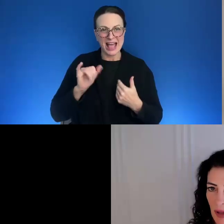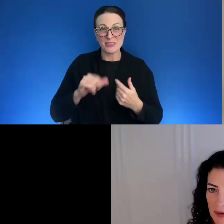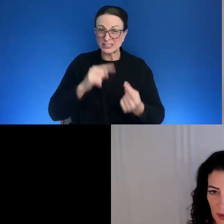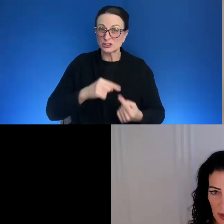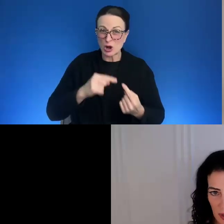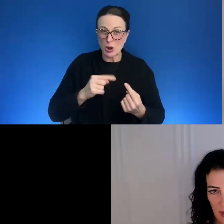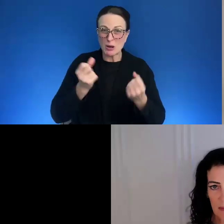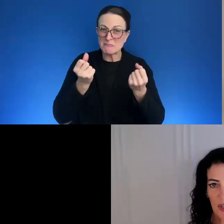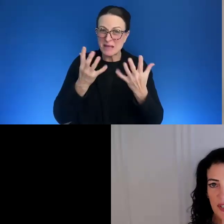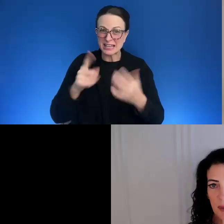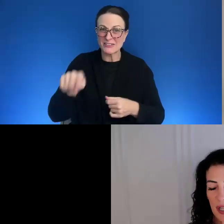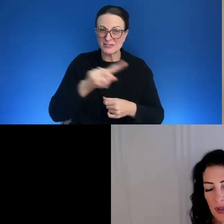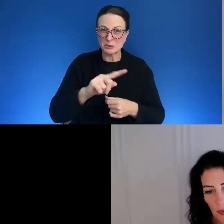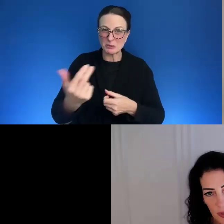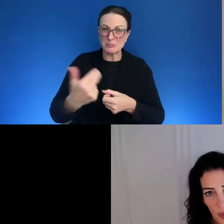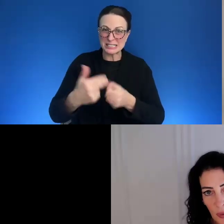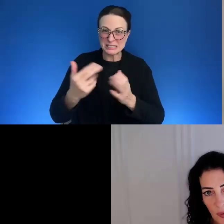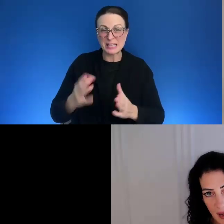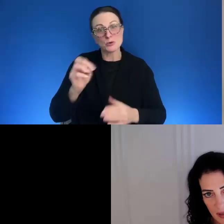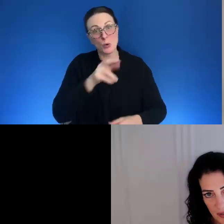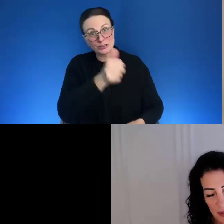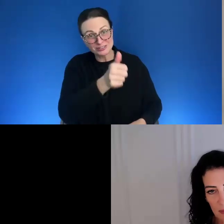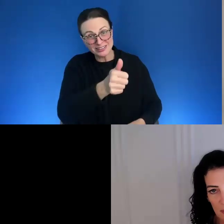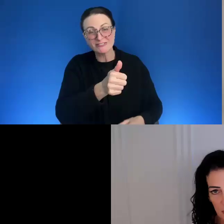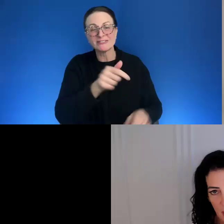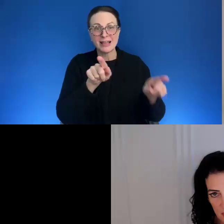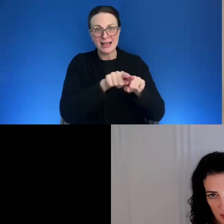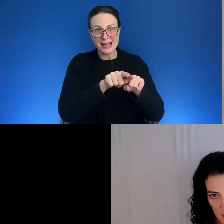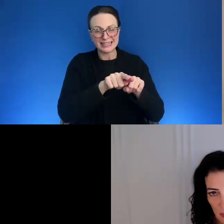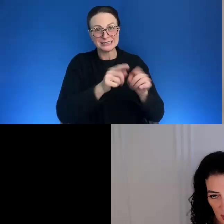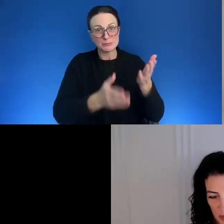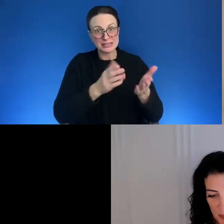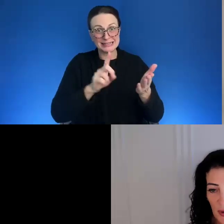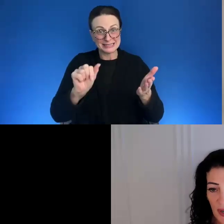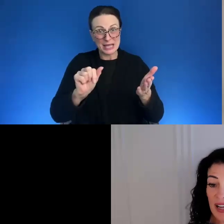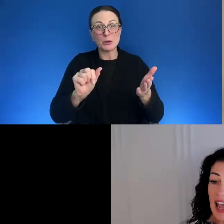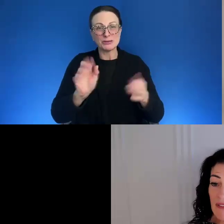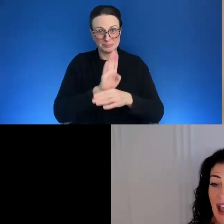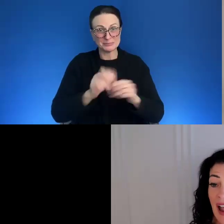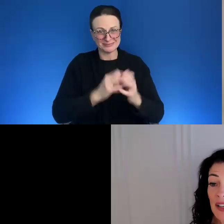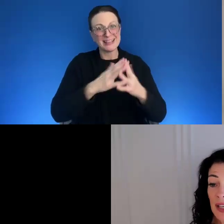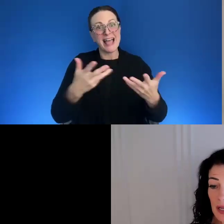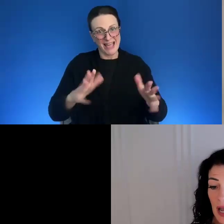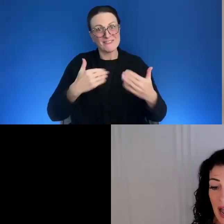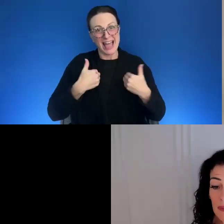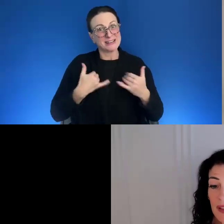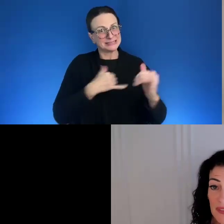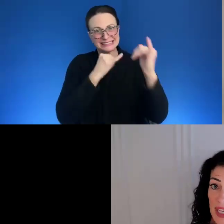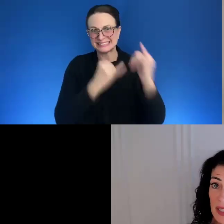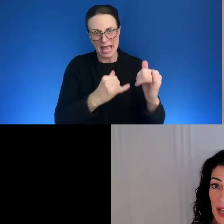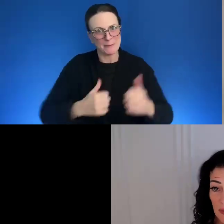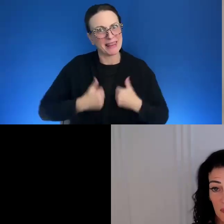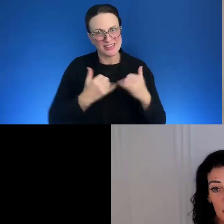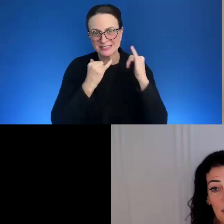struggle that a lot of your participants or you as perhaps a disabled entrepreneur have had. I've